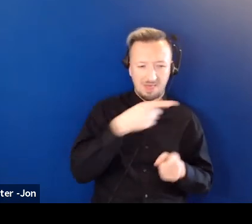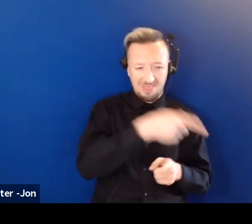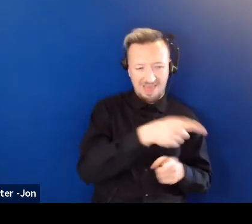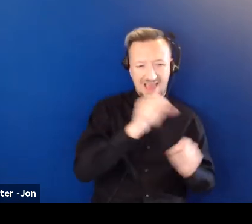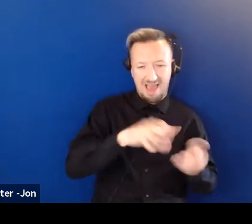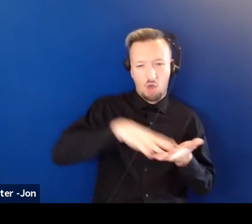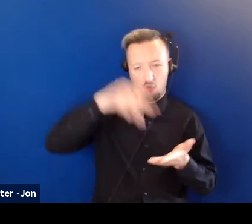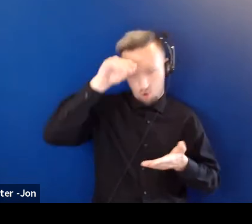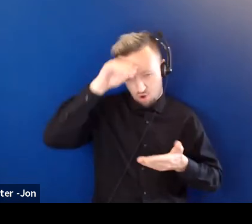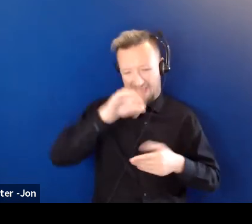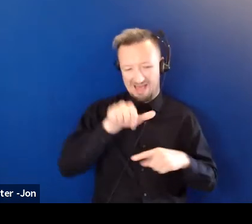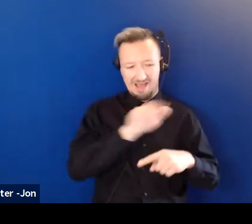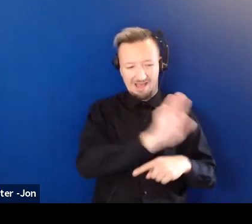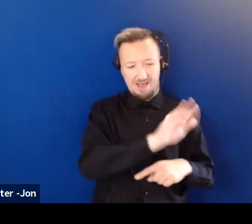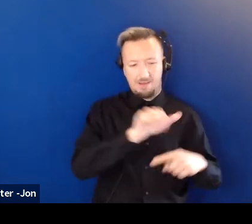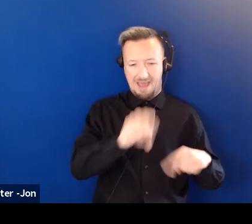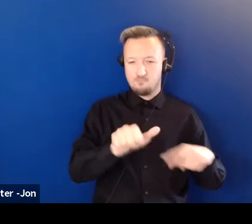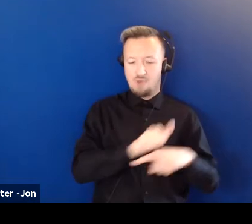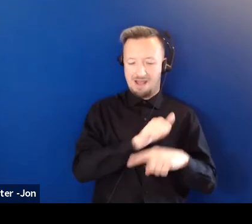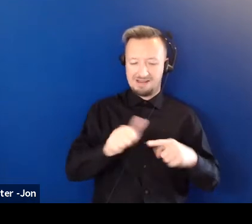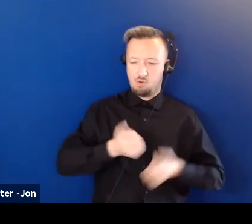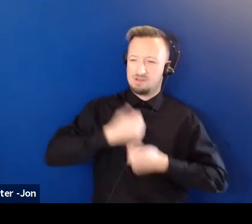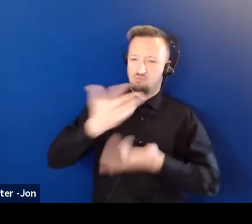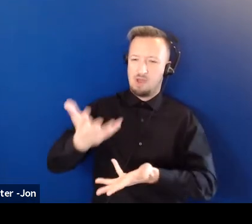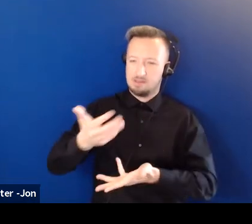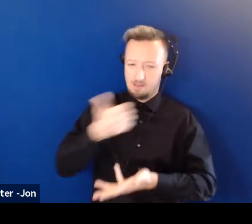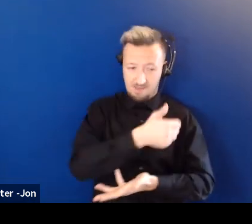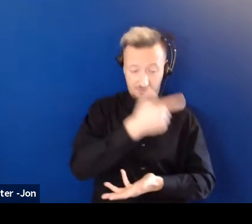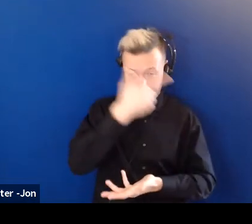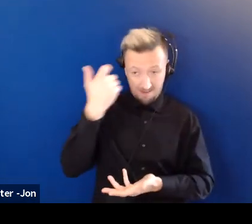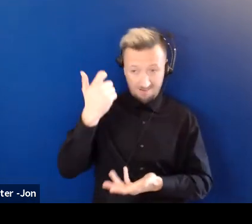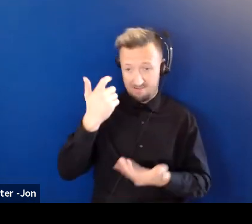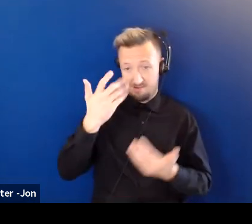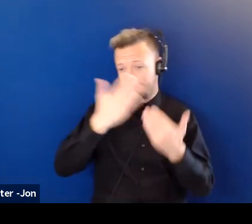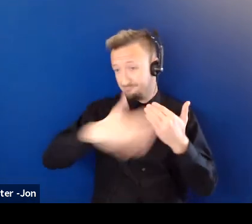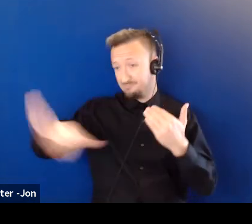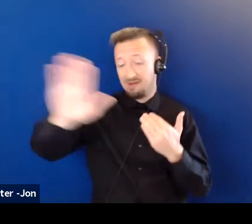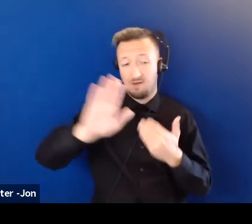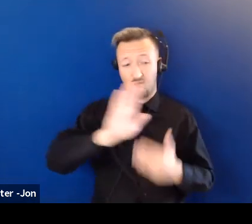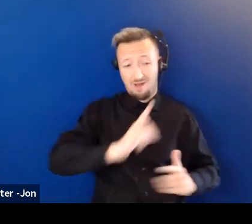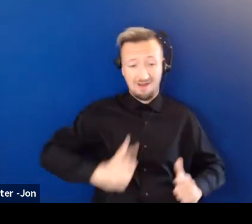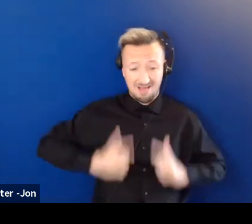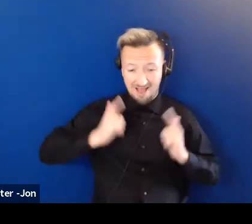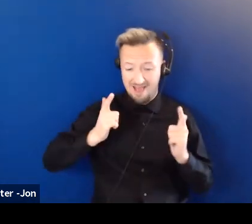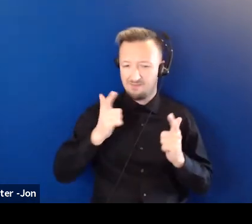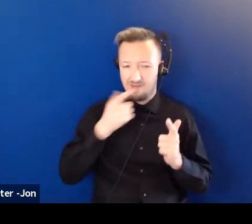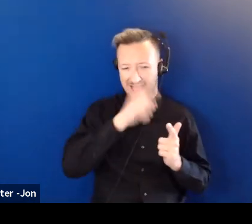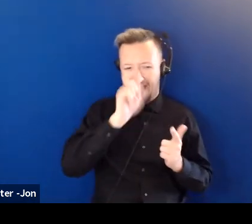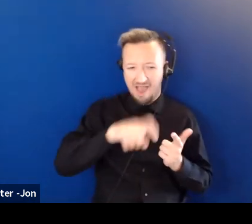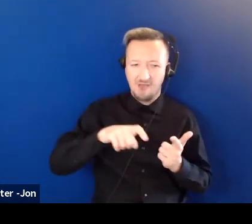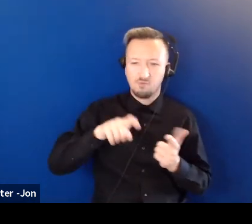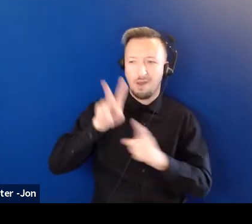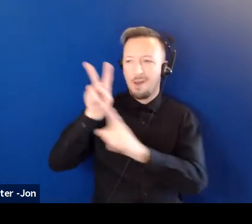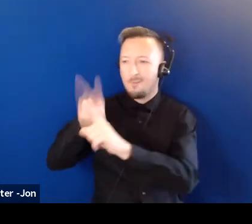to practice expressing what they need. And this is a skill that they're going to need throughout their entire lives while navigating services, applying for